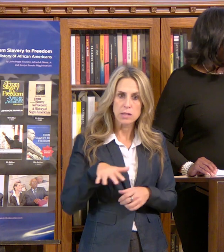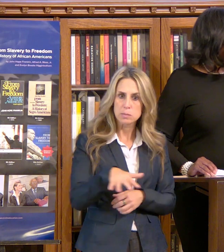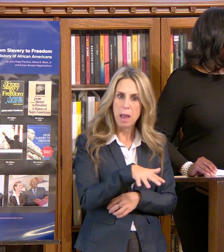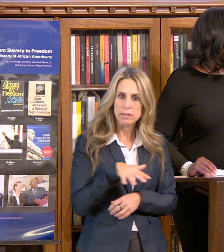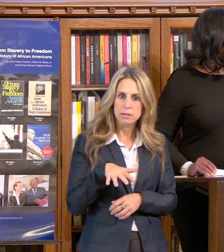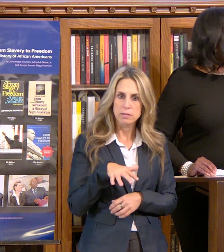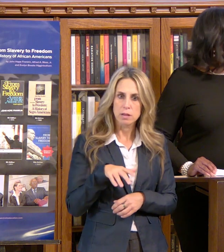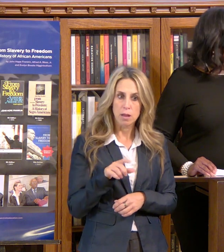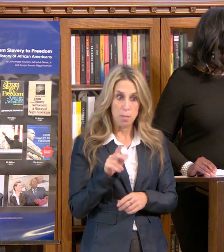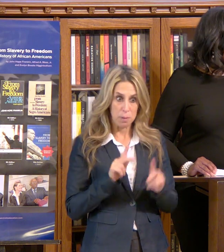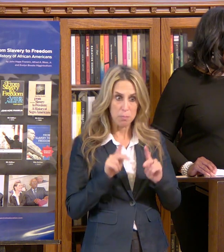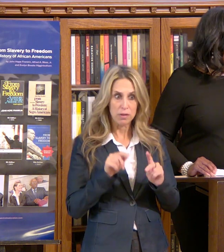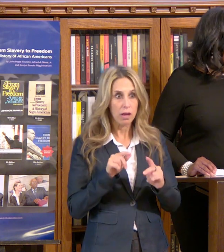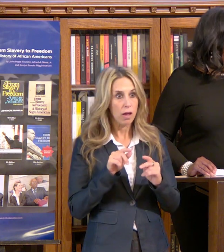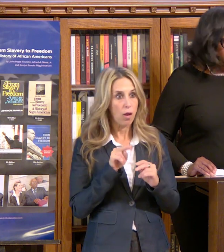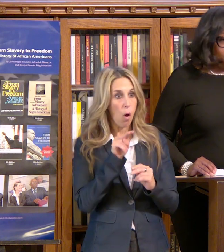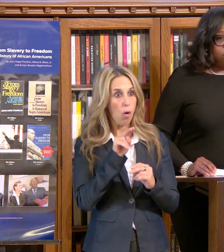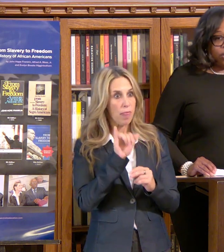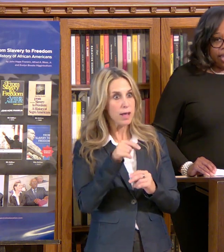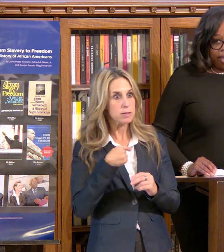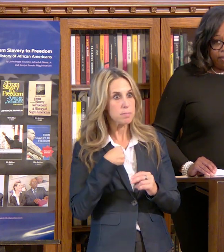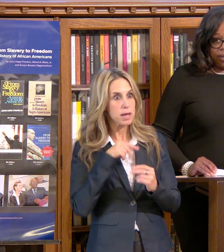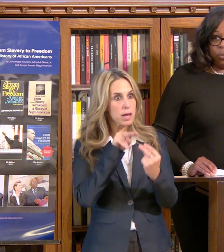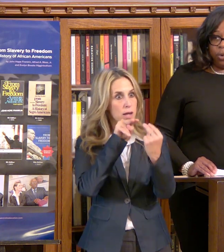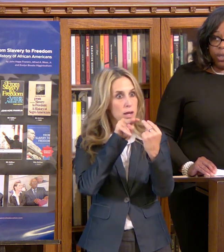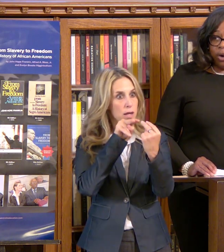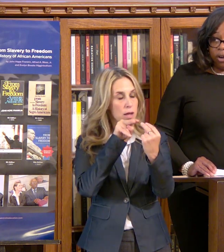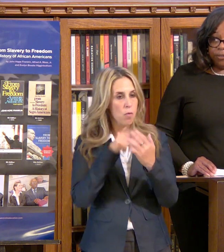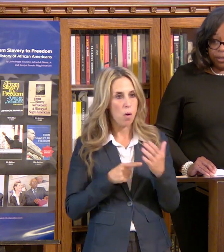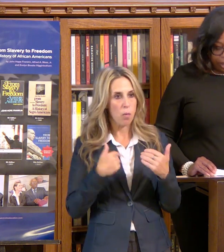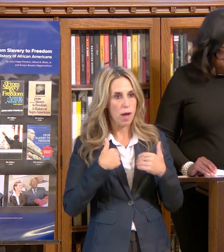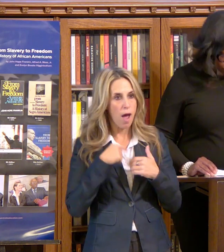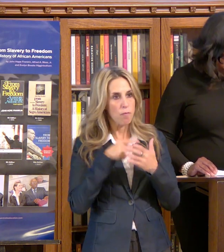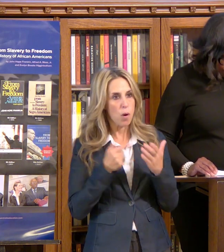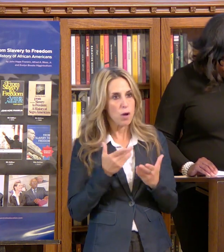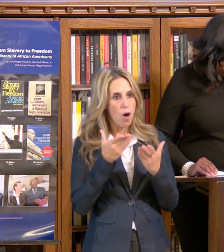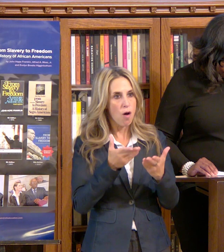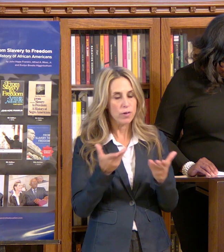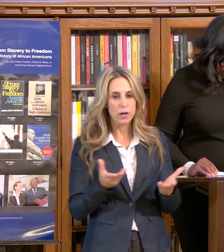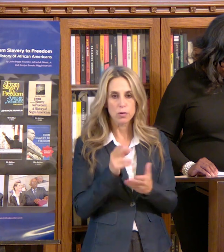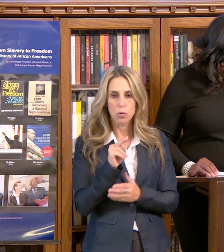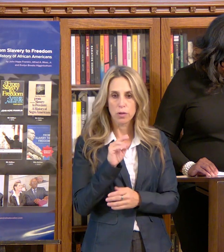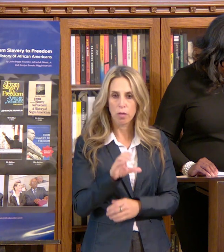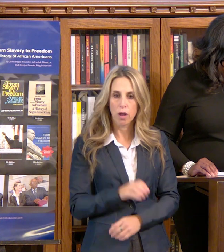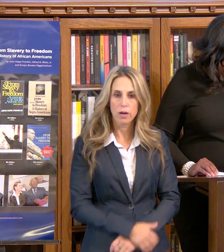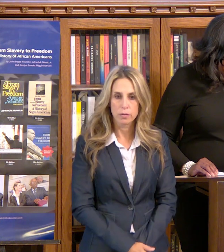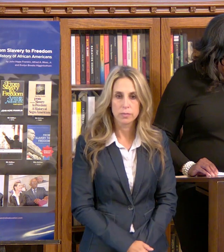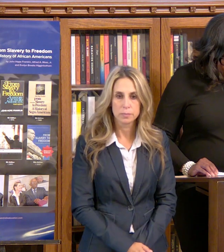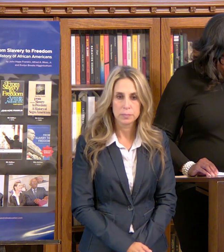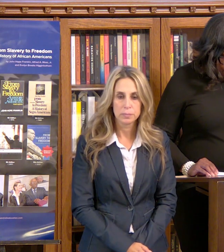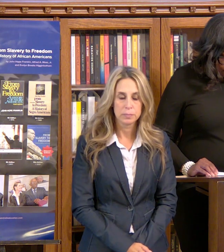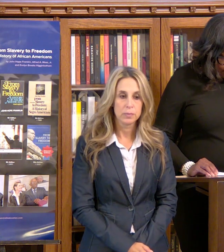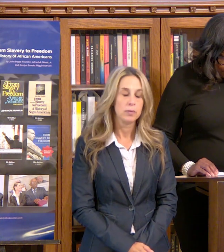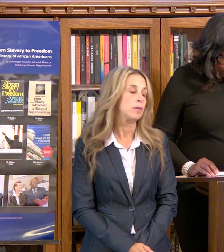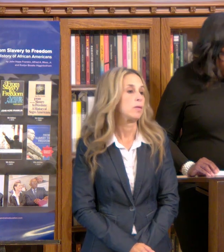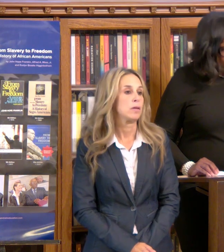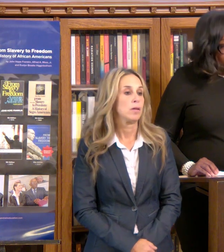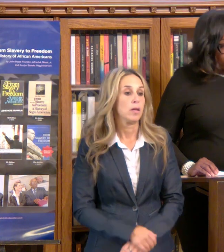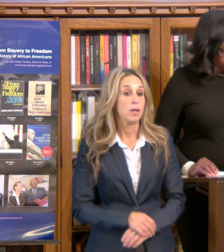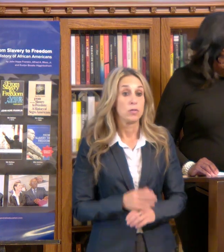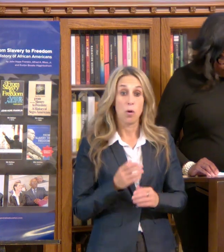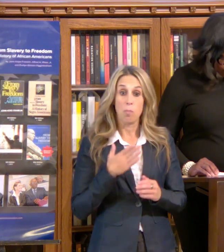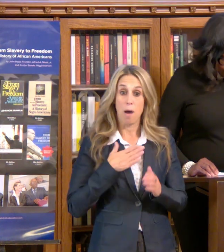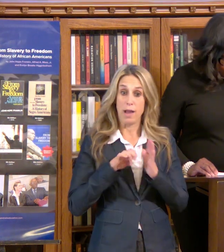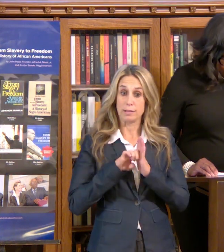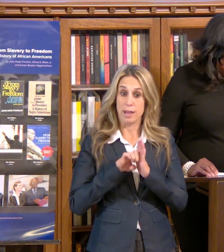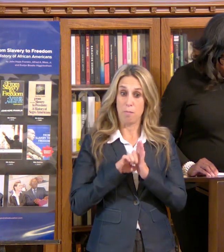where people can see themselves in what we have and what we offer in North Carolina now the example I'm going